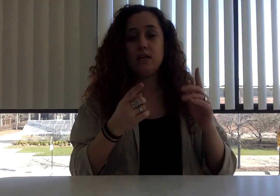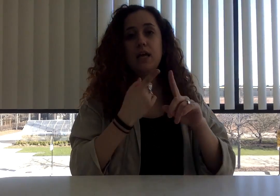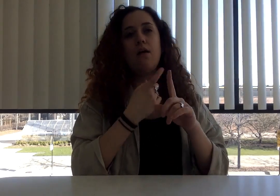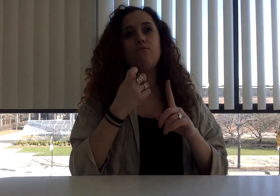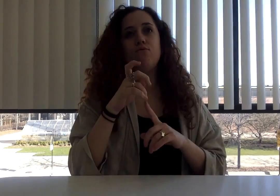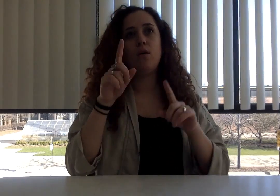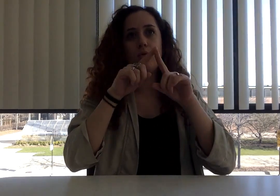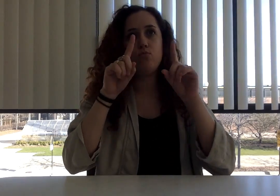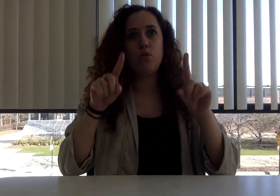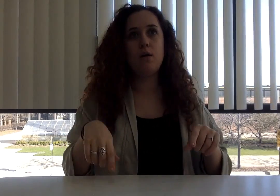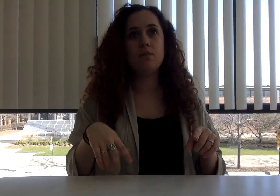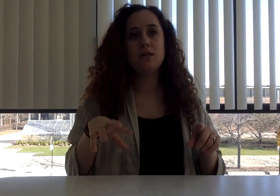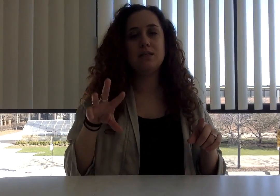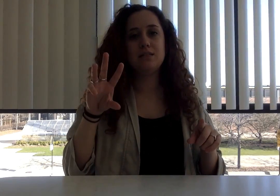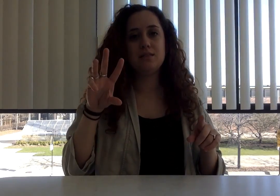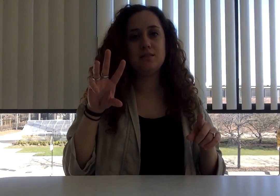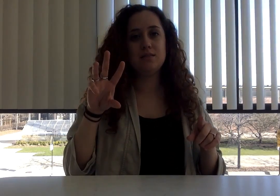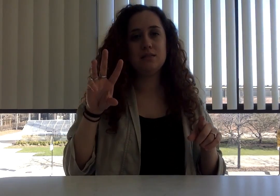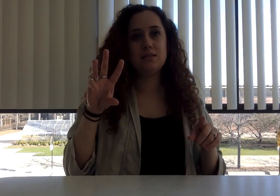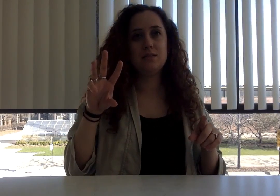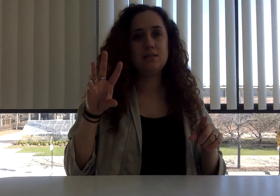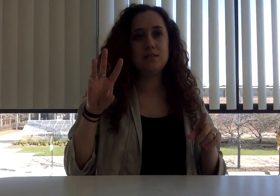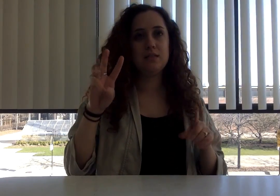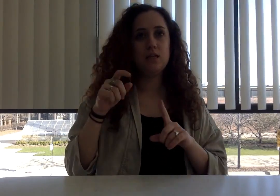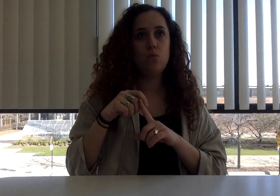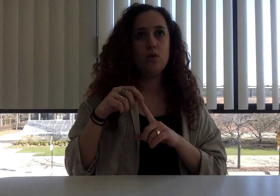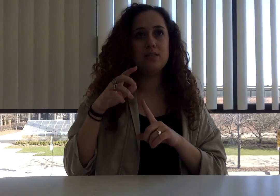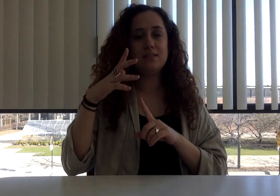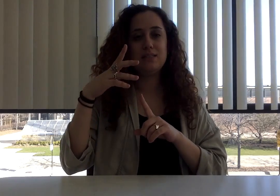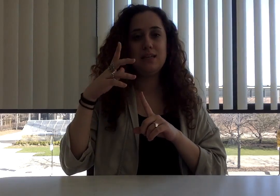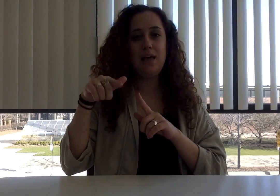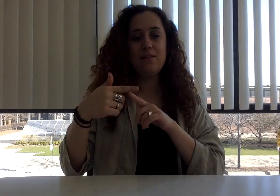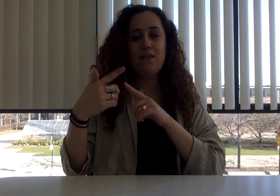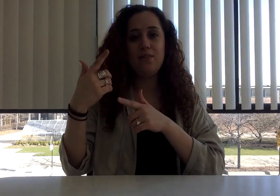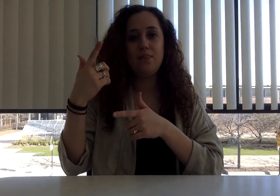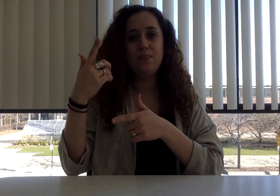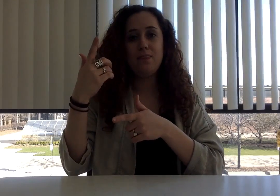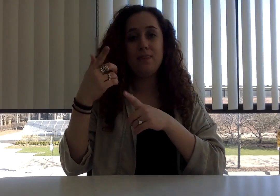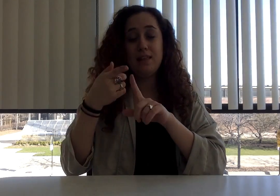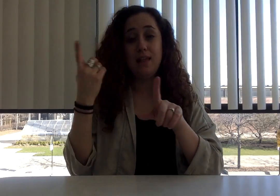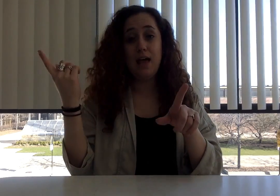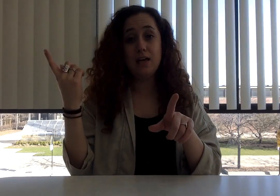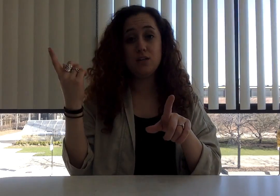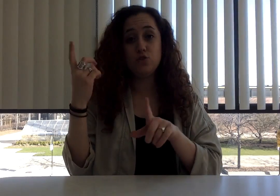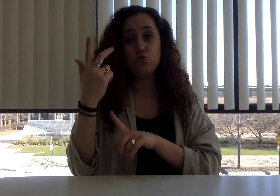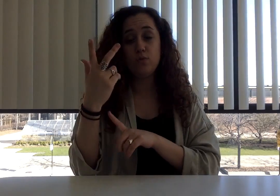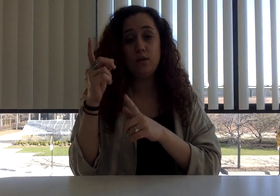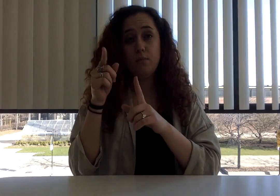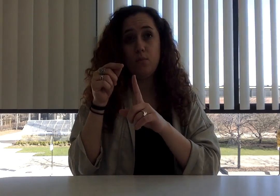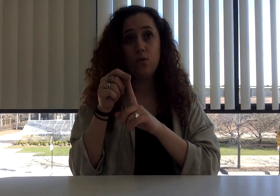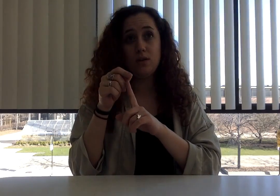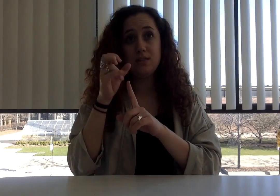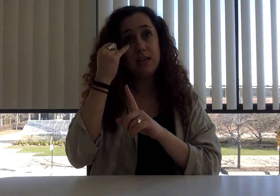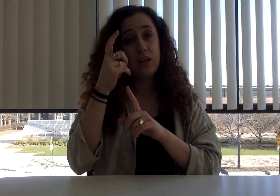the line 3 points, and the fact that you recognize that the line intersects the graph at those 2 points. I